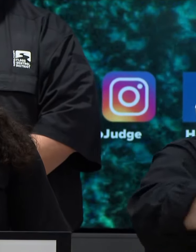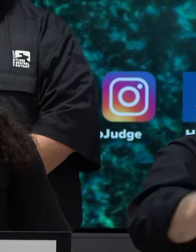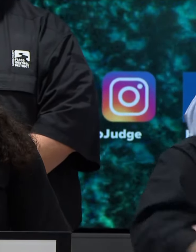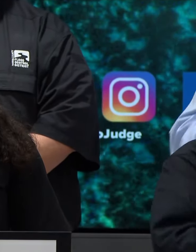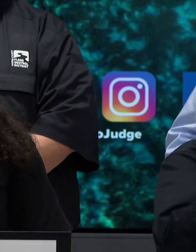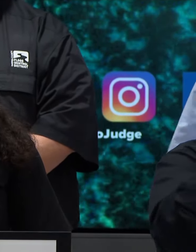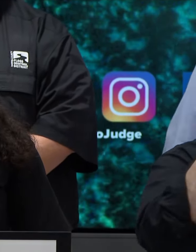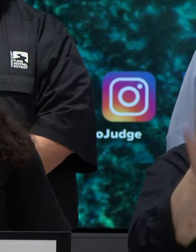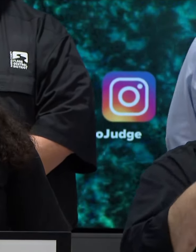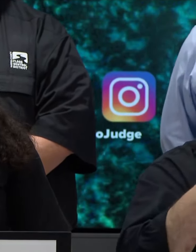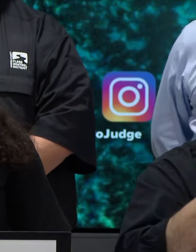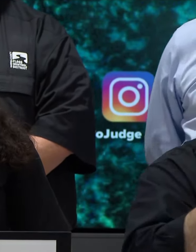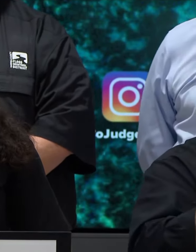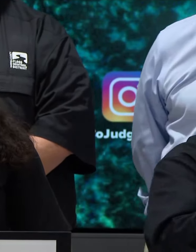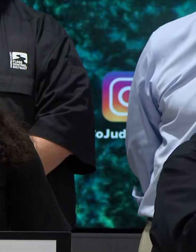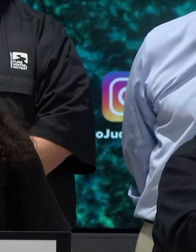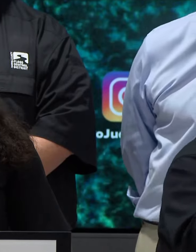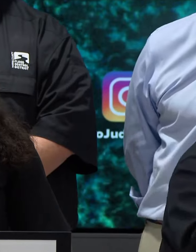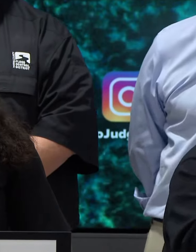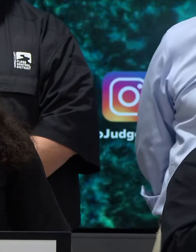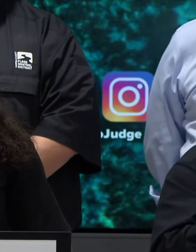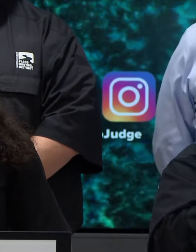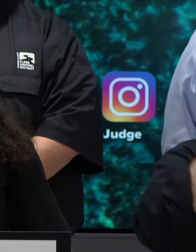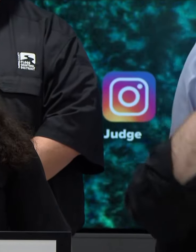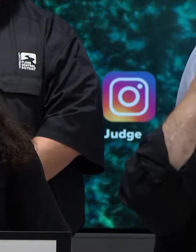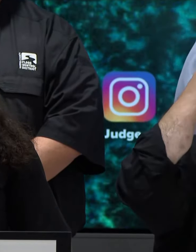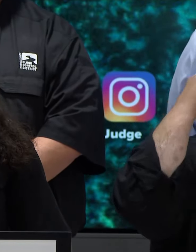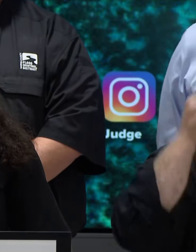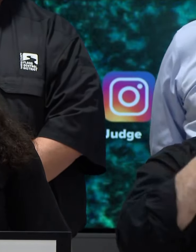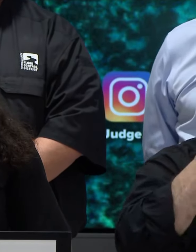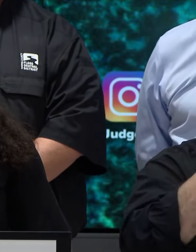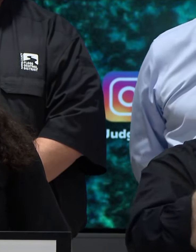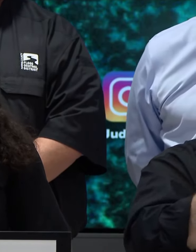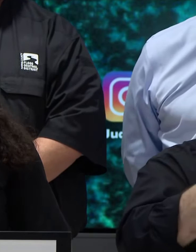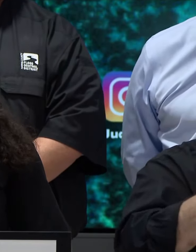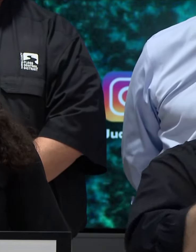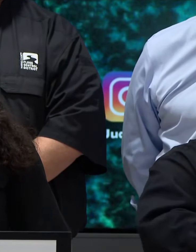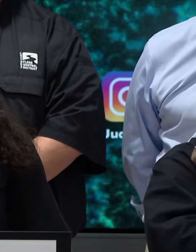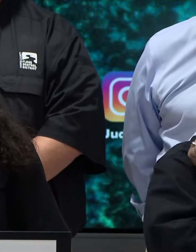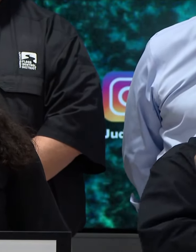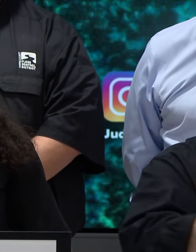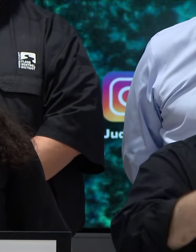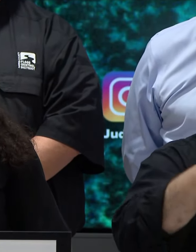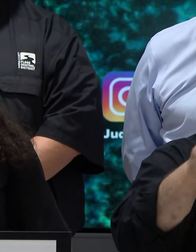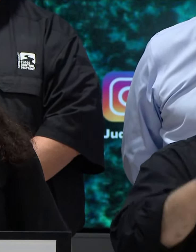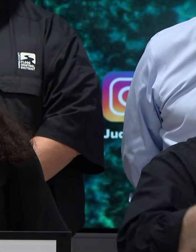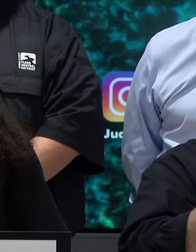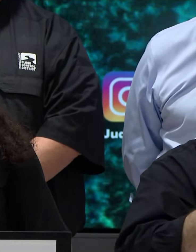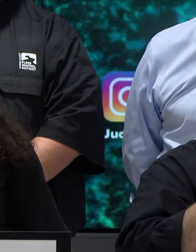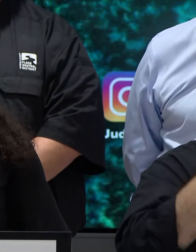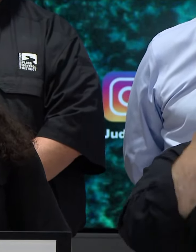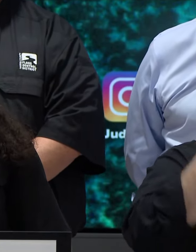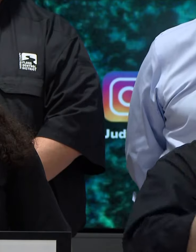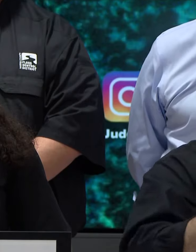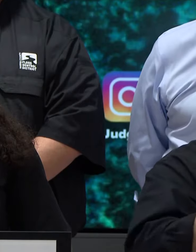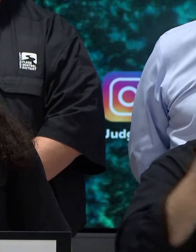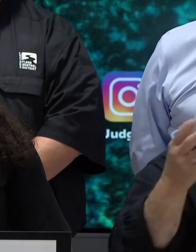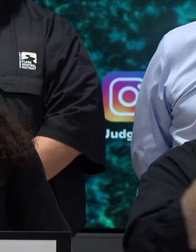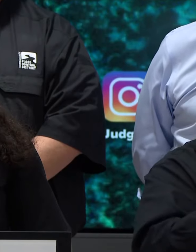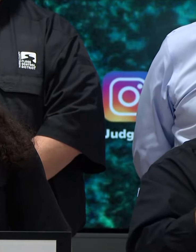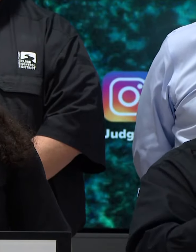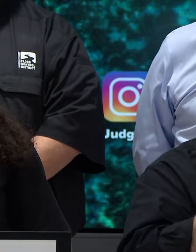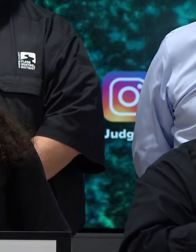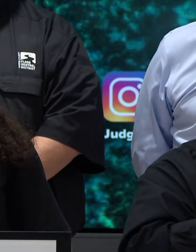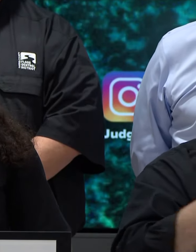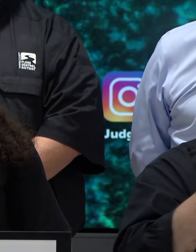rescues, on where government agencies are going to be working on debris removal. All of that is very costly. So this will allow our various